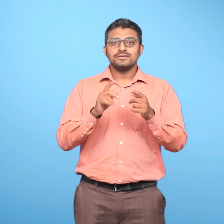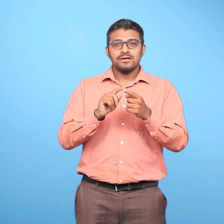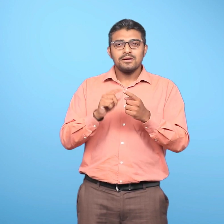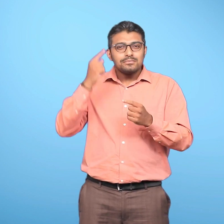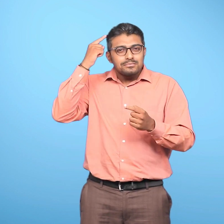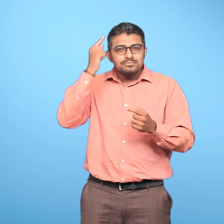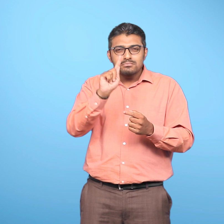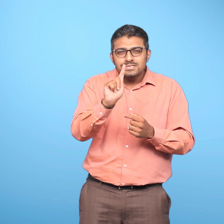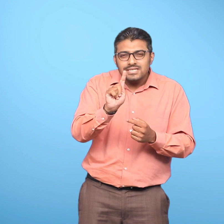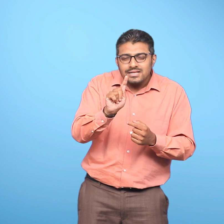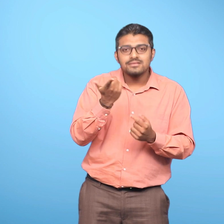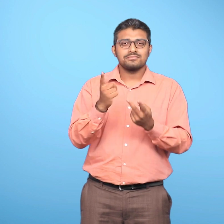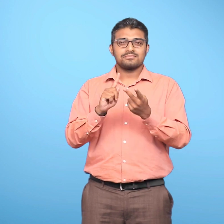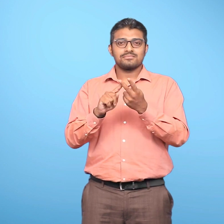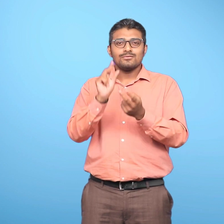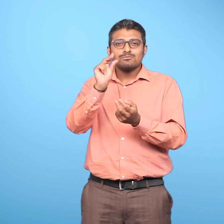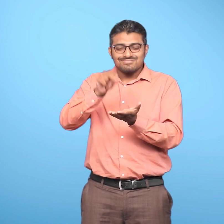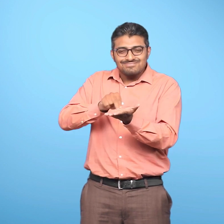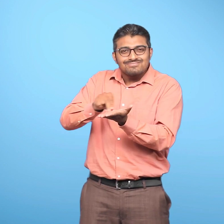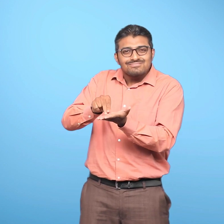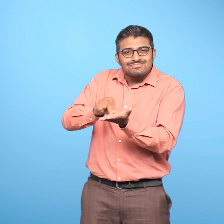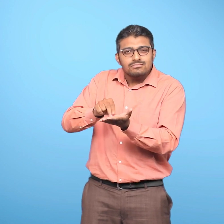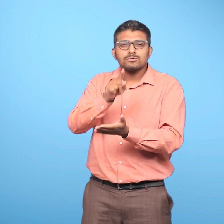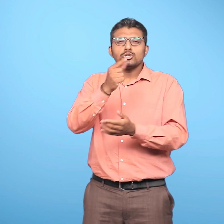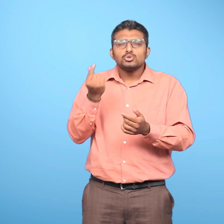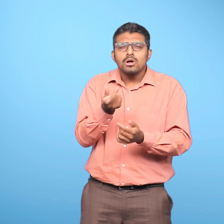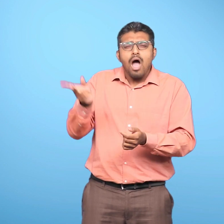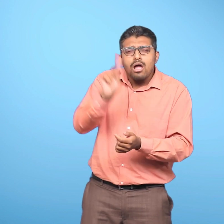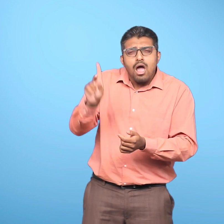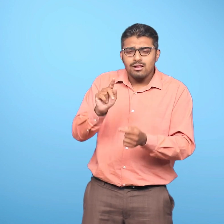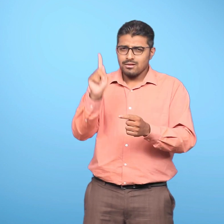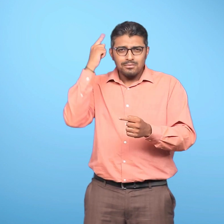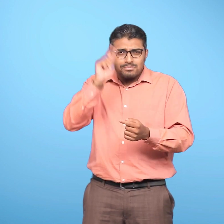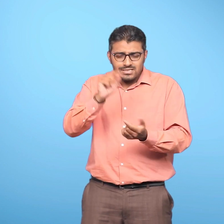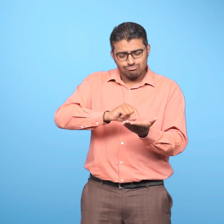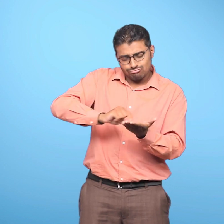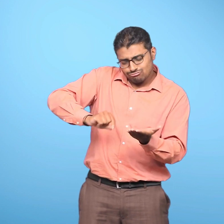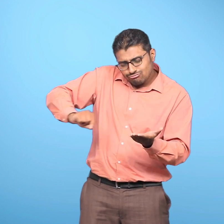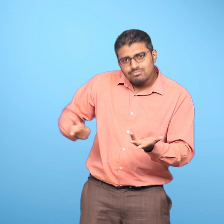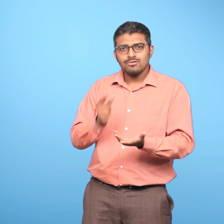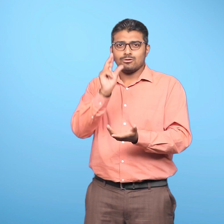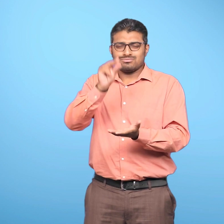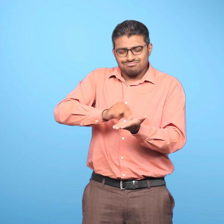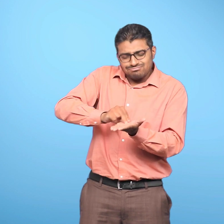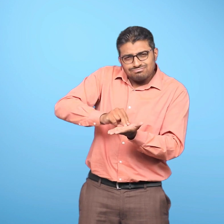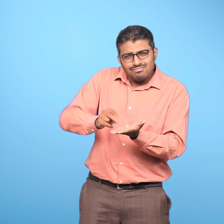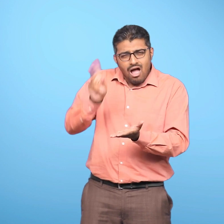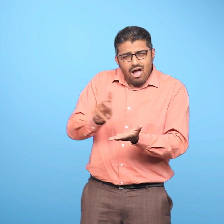You use a pencil and an eraser. With repeated use, their shape and size change. Can we reverse